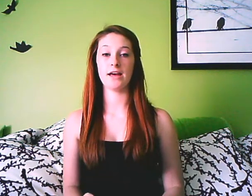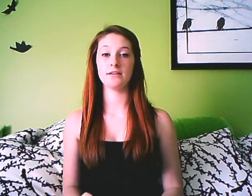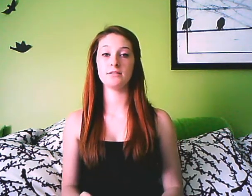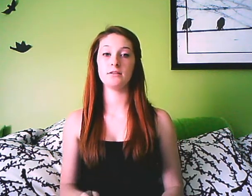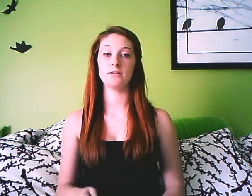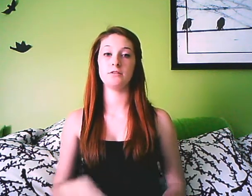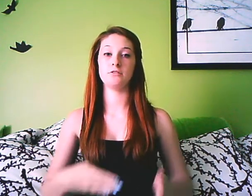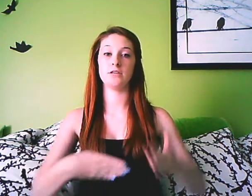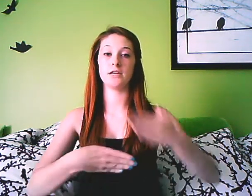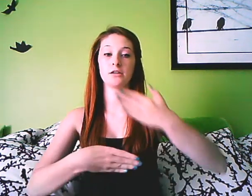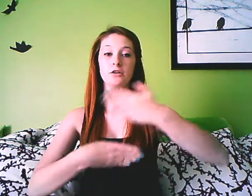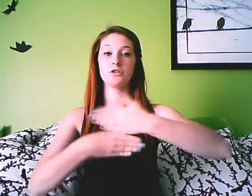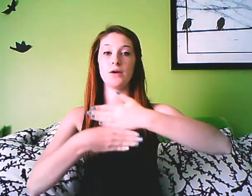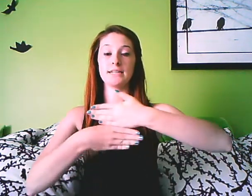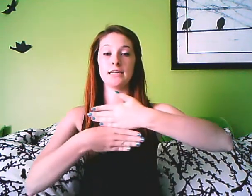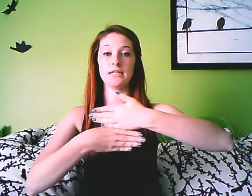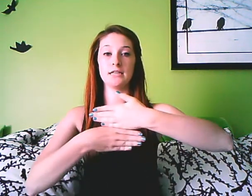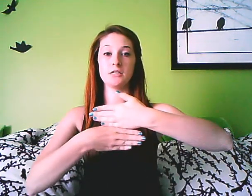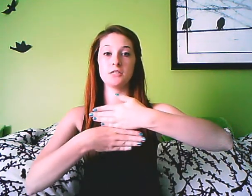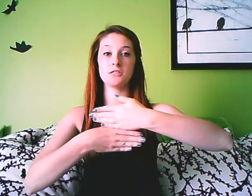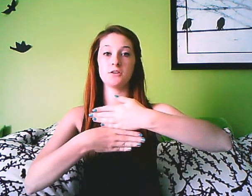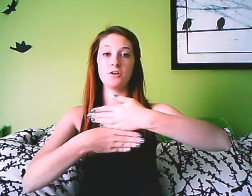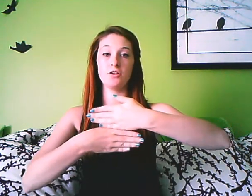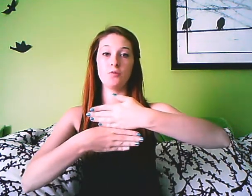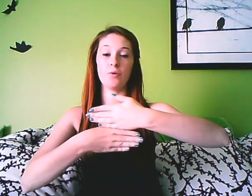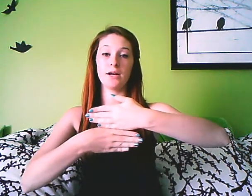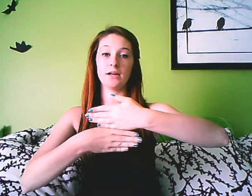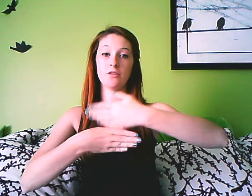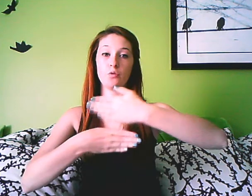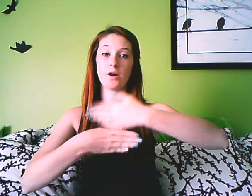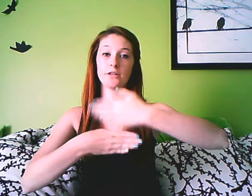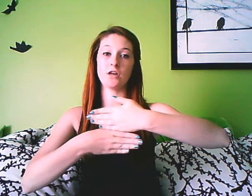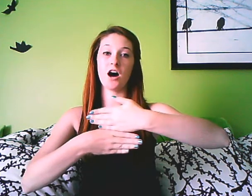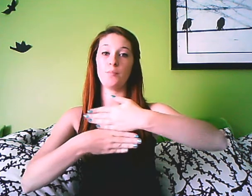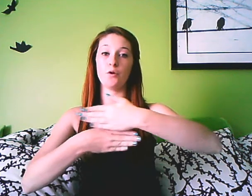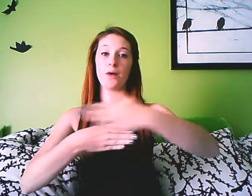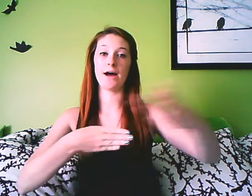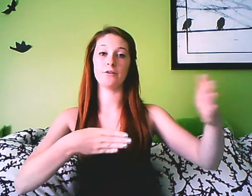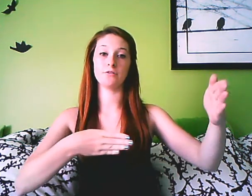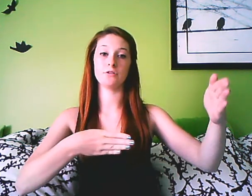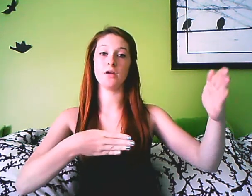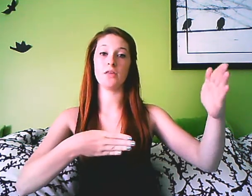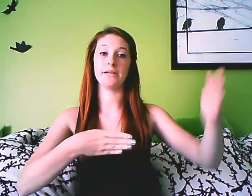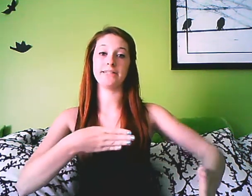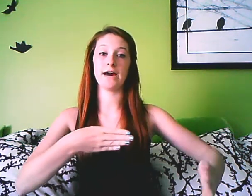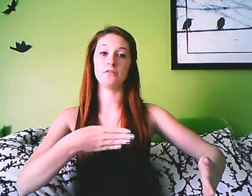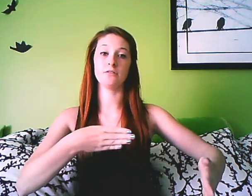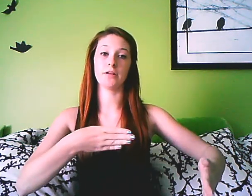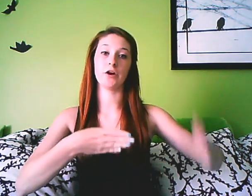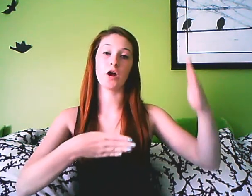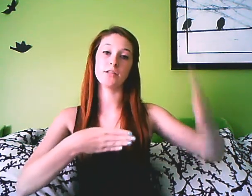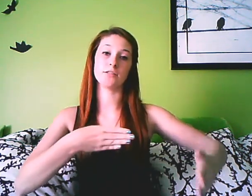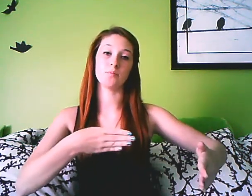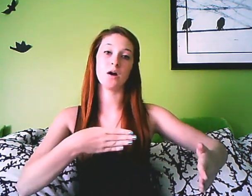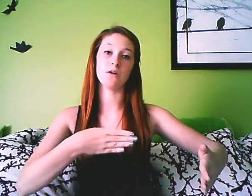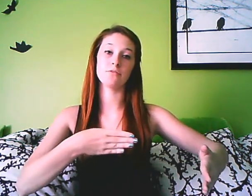End is you take your two hands like this, you bring the one on top around and then down like you're cutting something off.